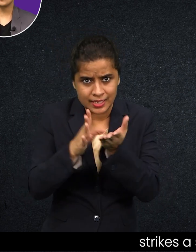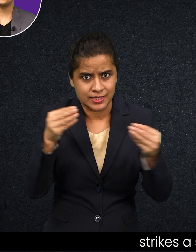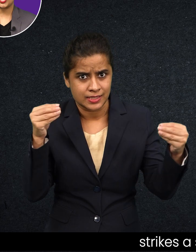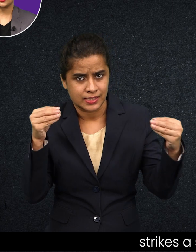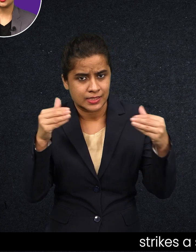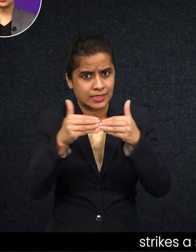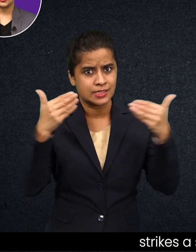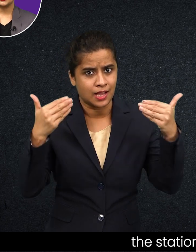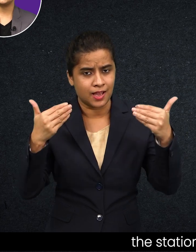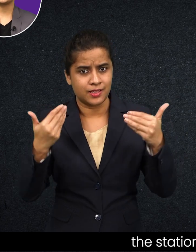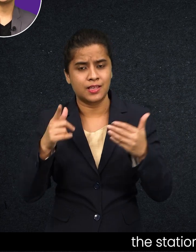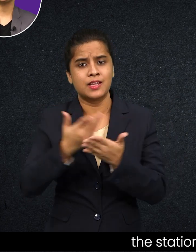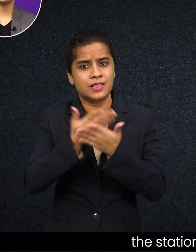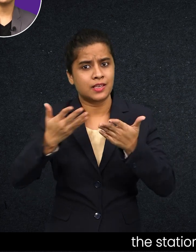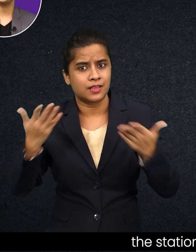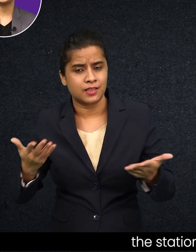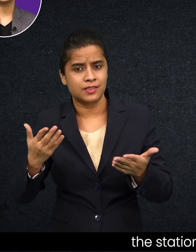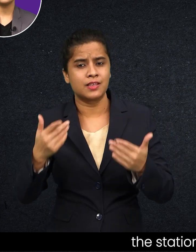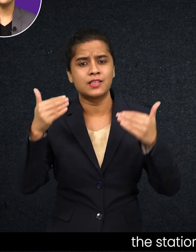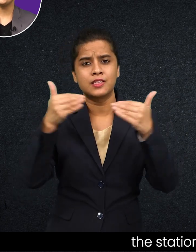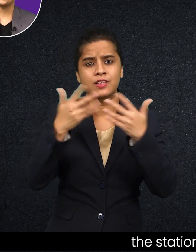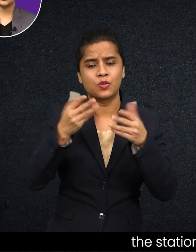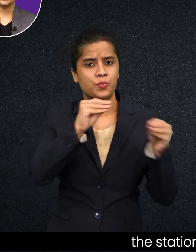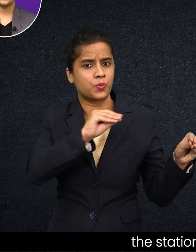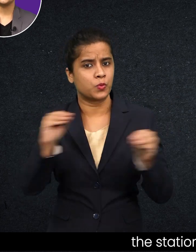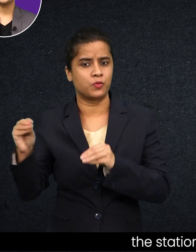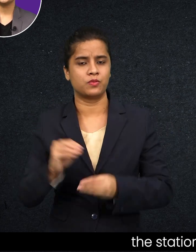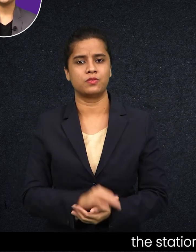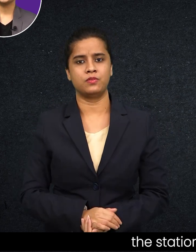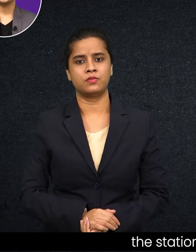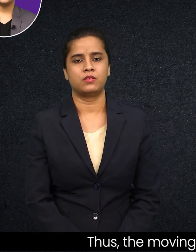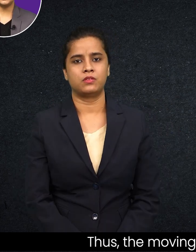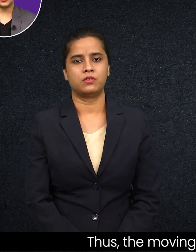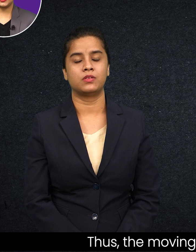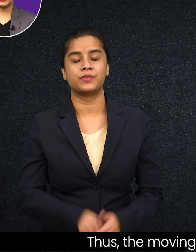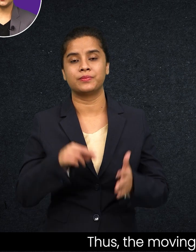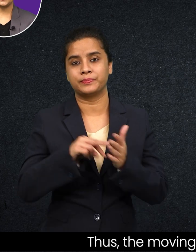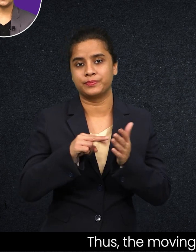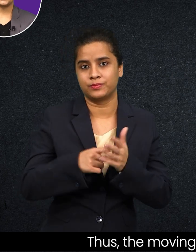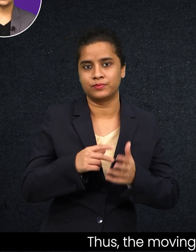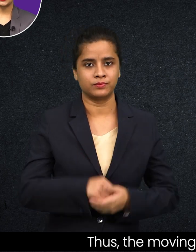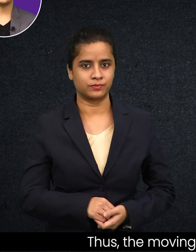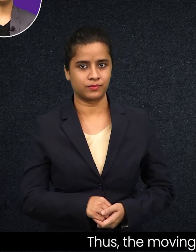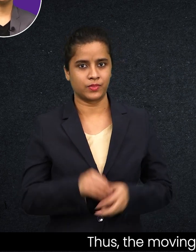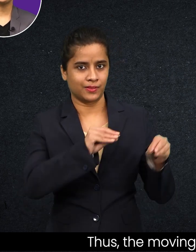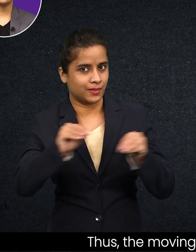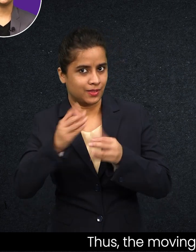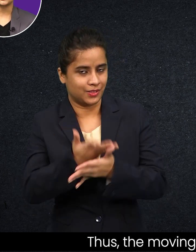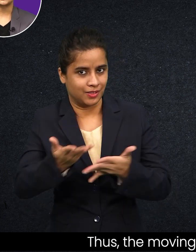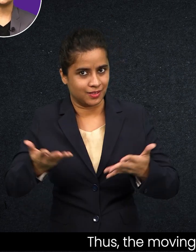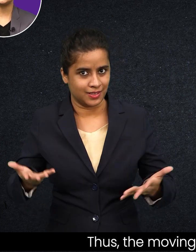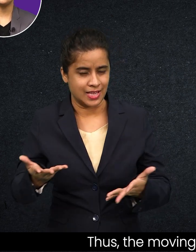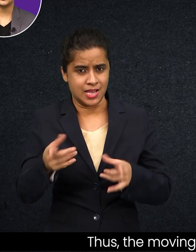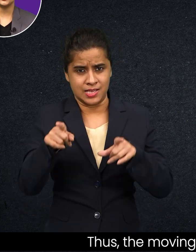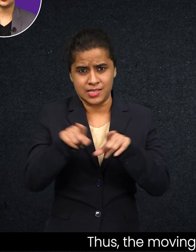stationary object, the stationary object moves. Thus, the moving